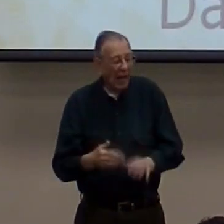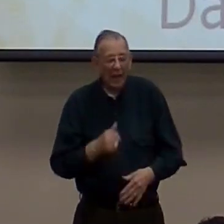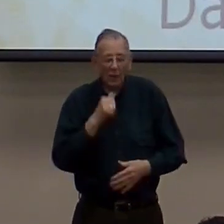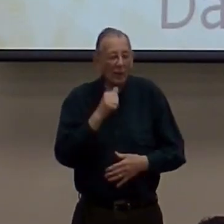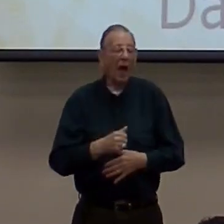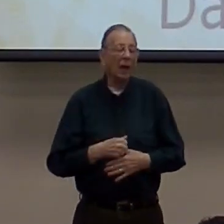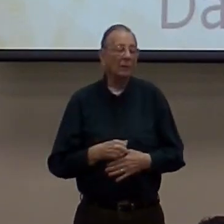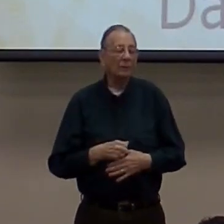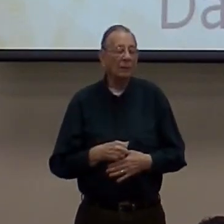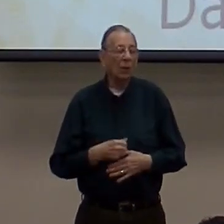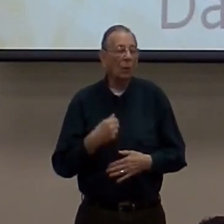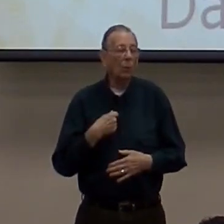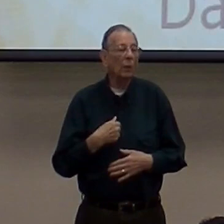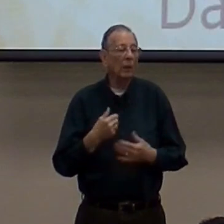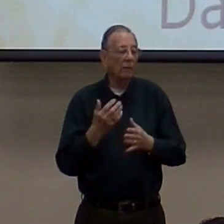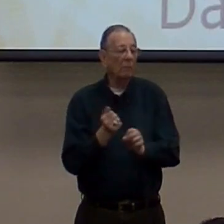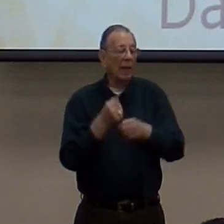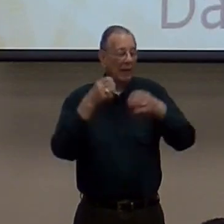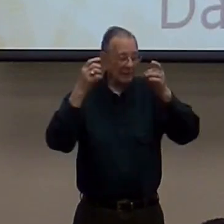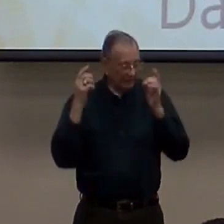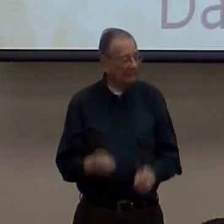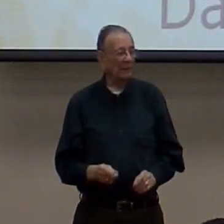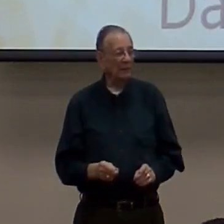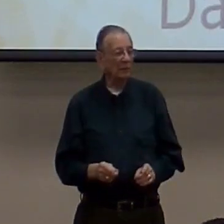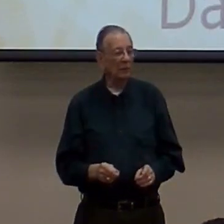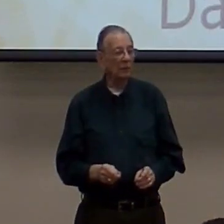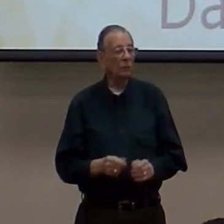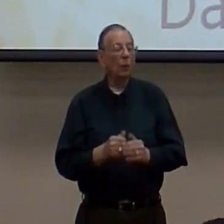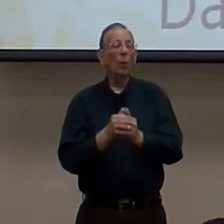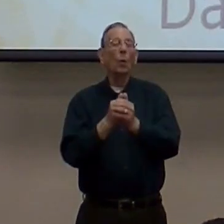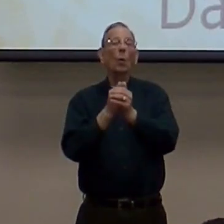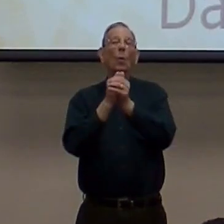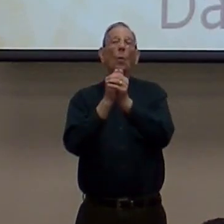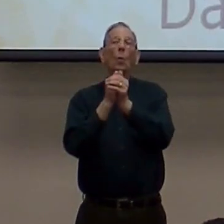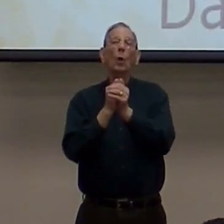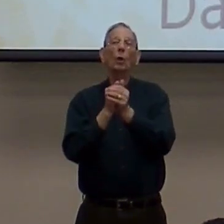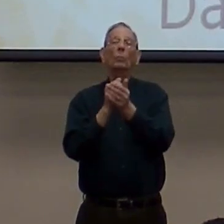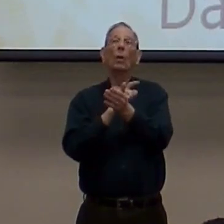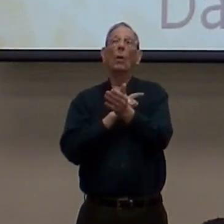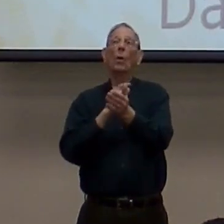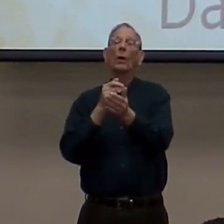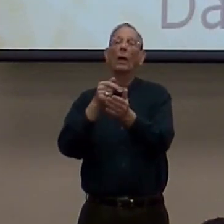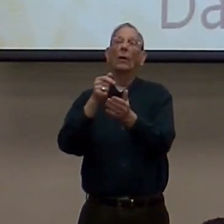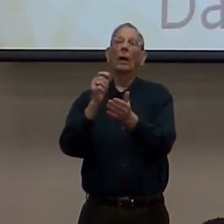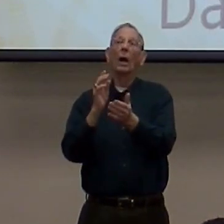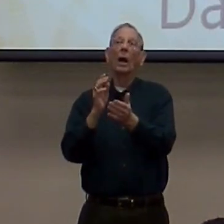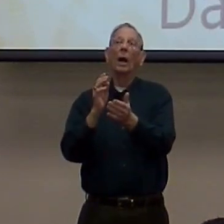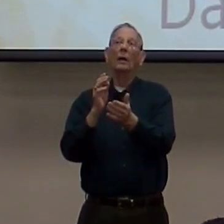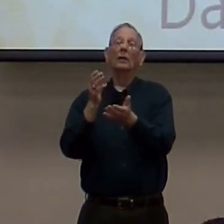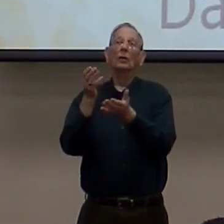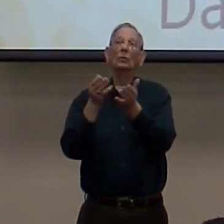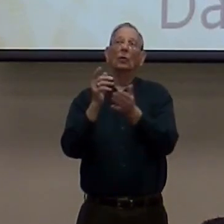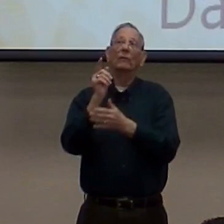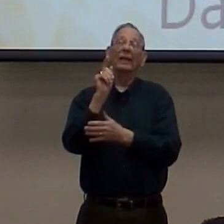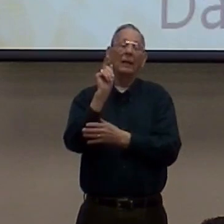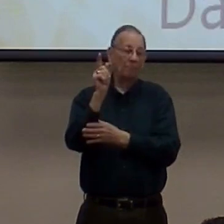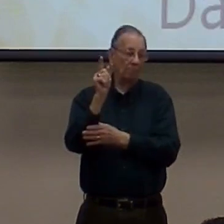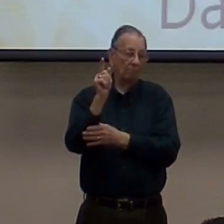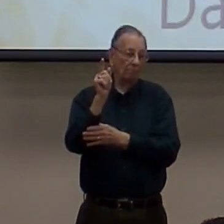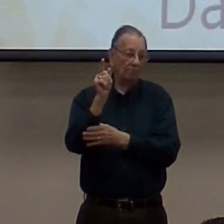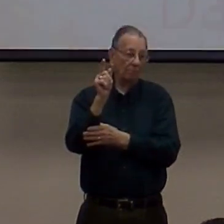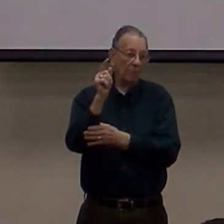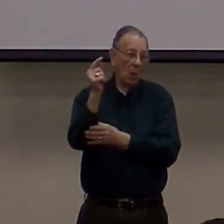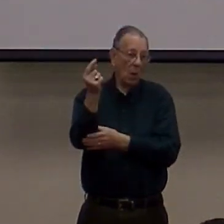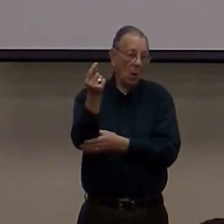not, we have made the decision to worship the Lord our God and to serve Him